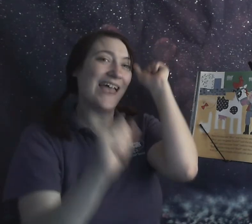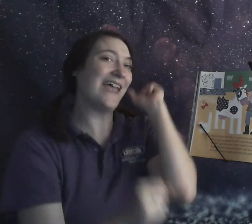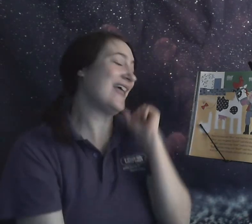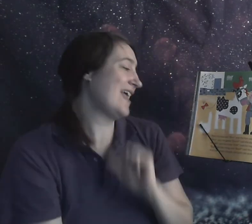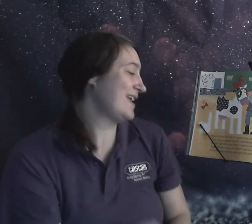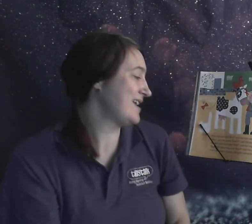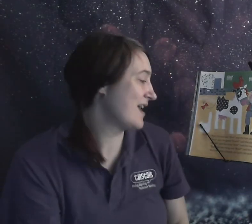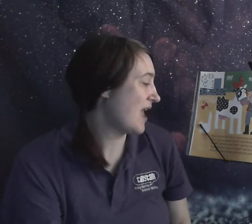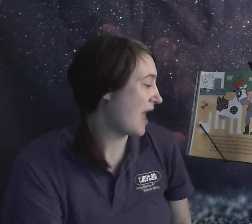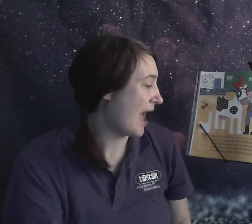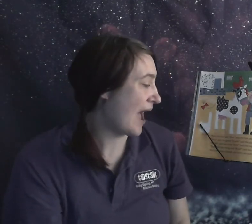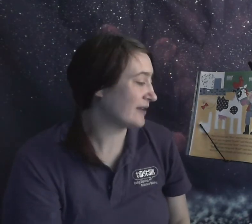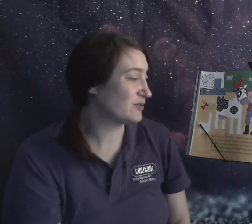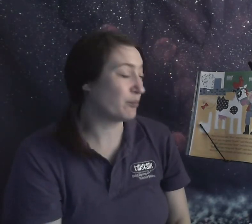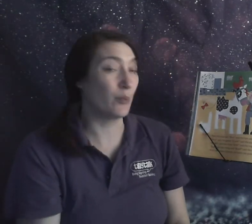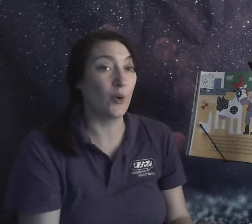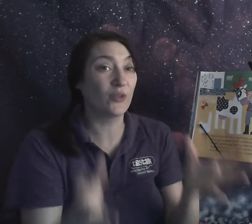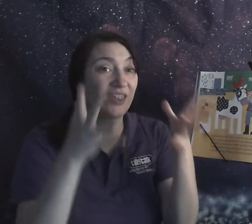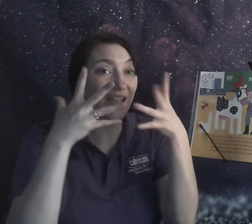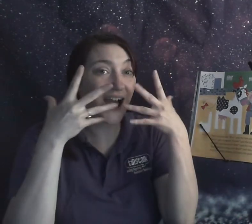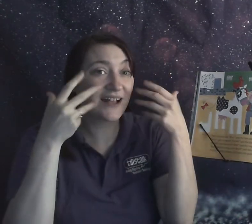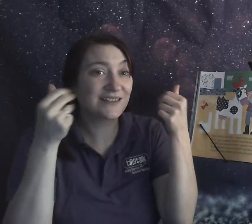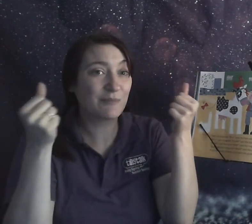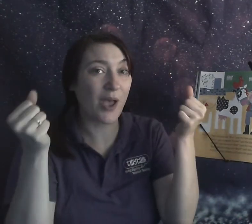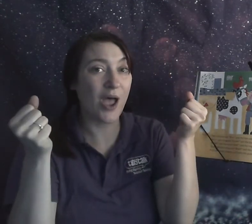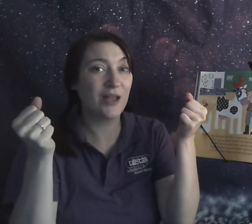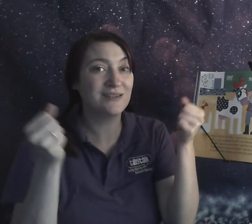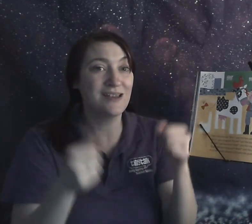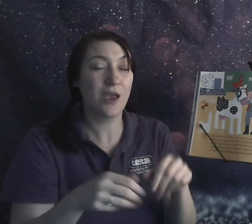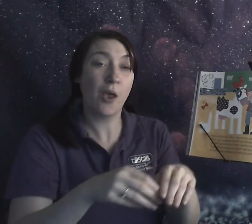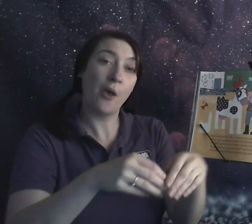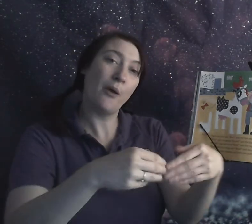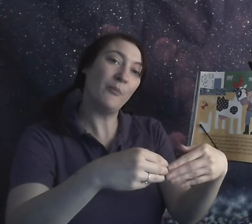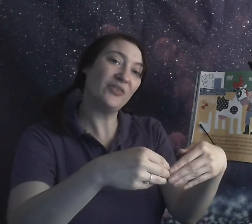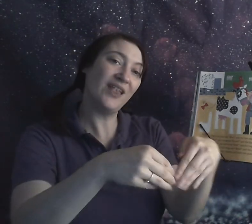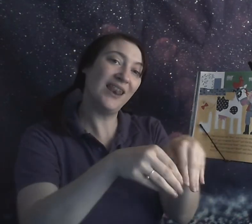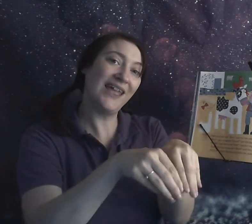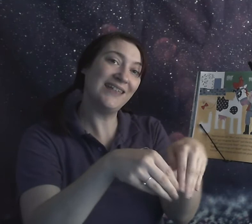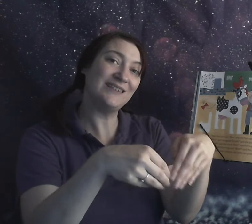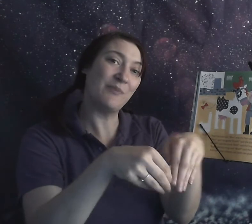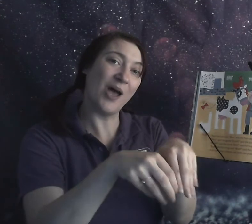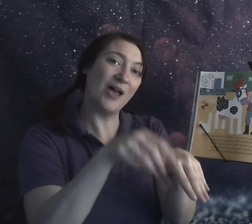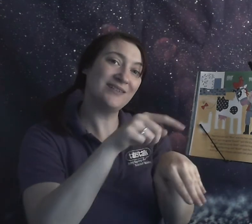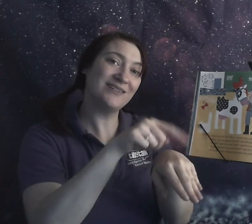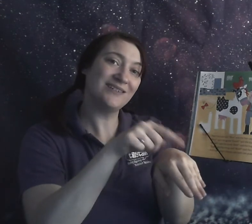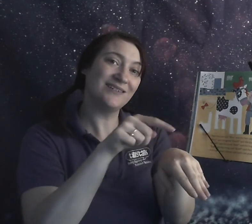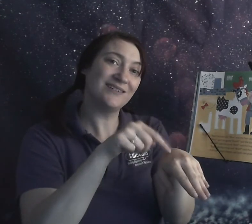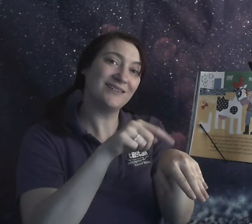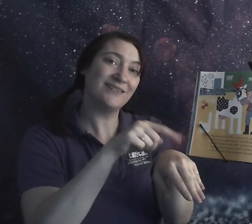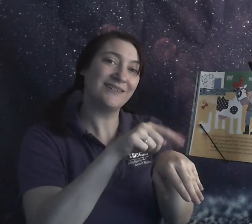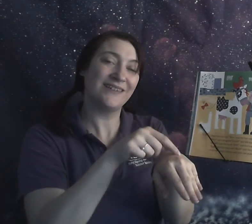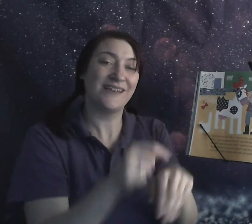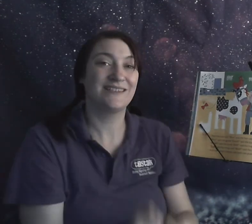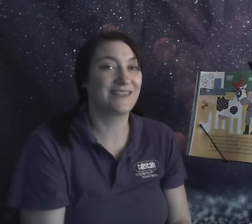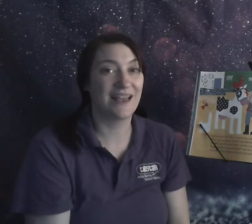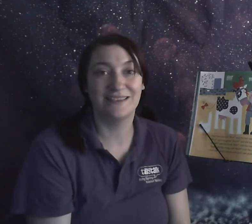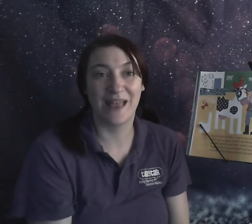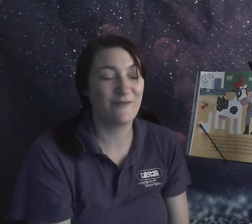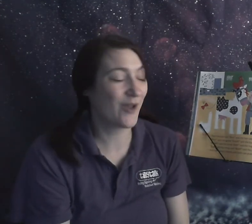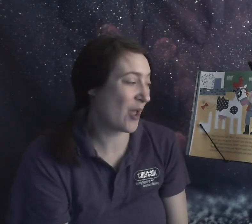"Yay!" And both cats paired, but the ladybird said never a